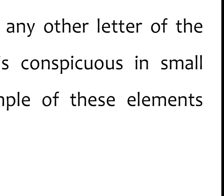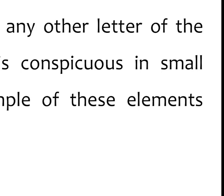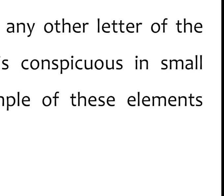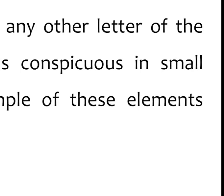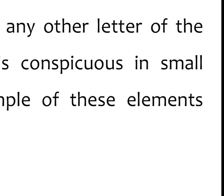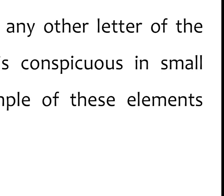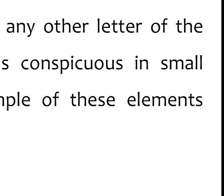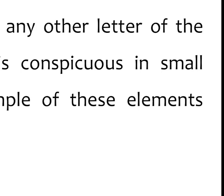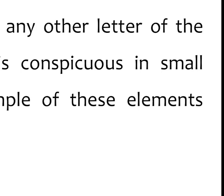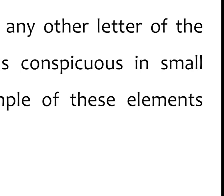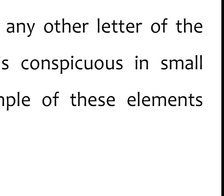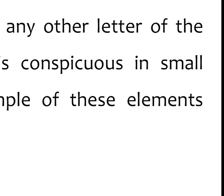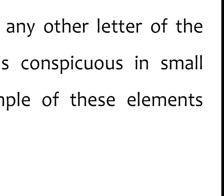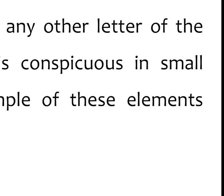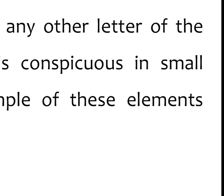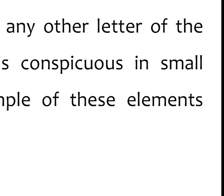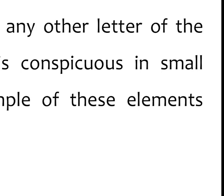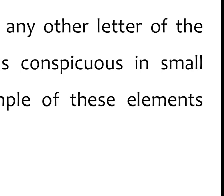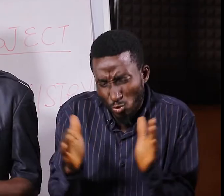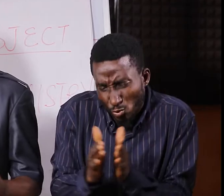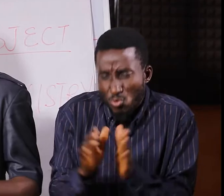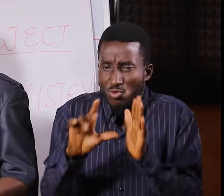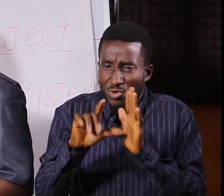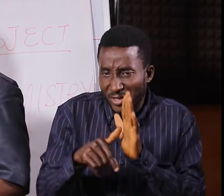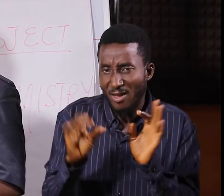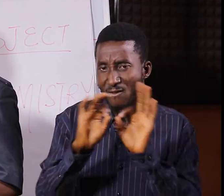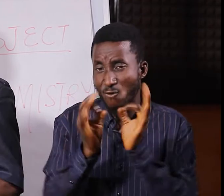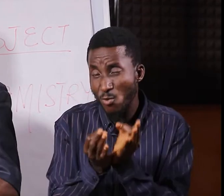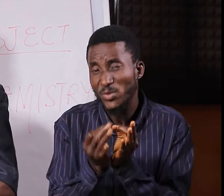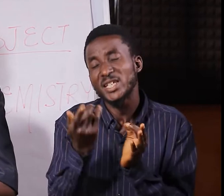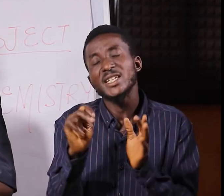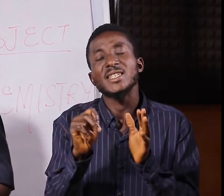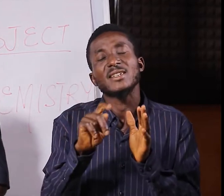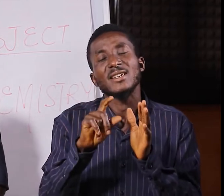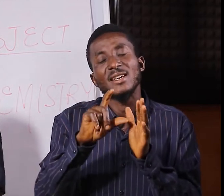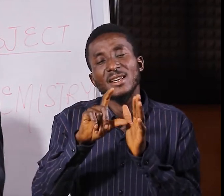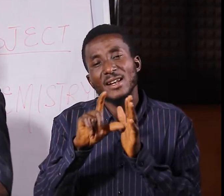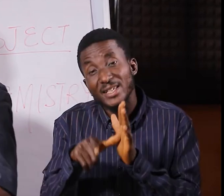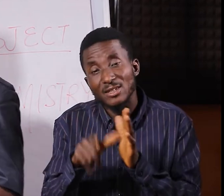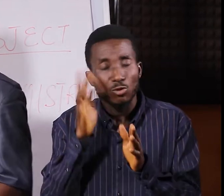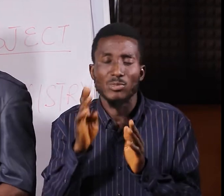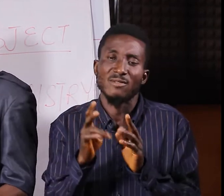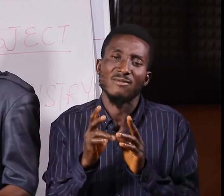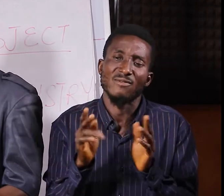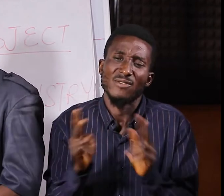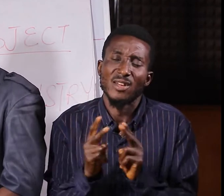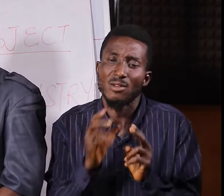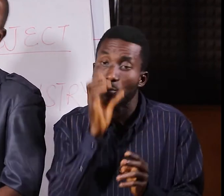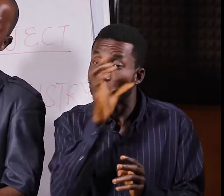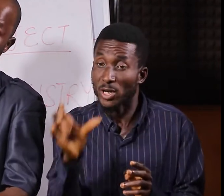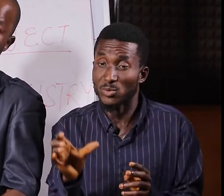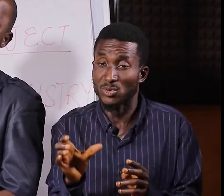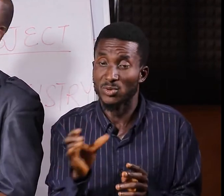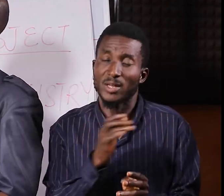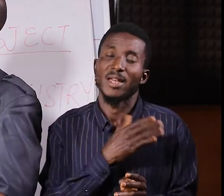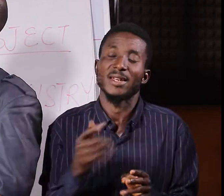other alphabet in small letter form. Remember, the alphabet should be very, very conspicuous and pronounced. And these alphabets are